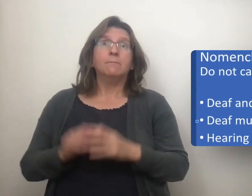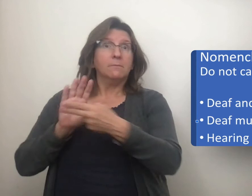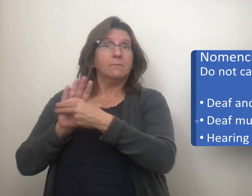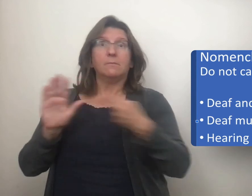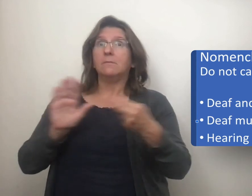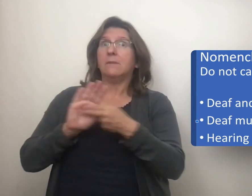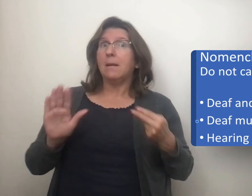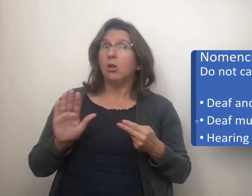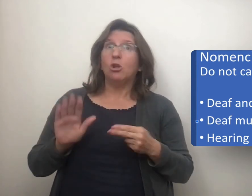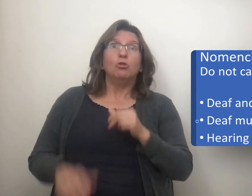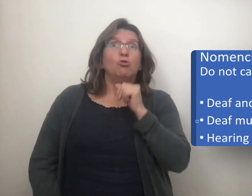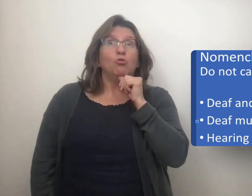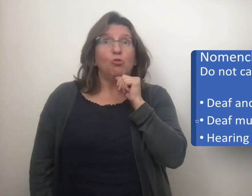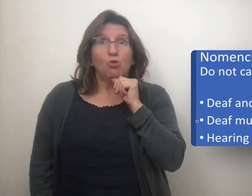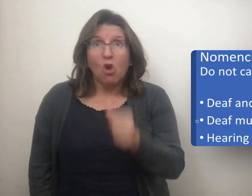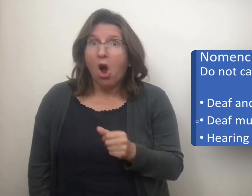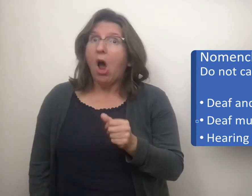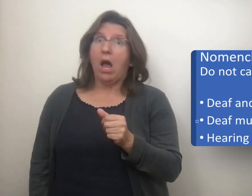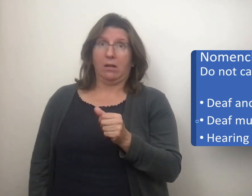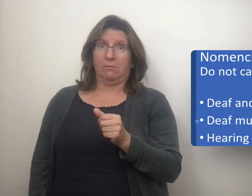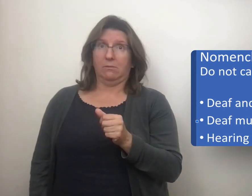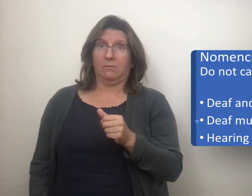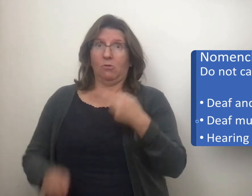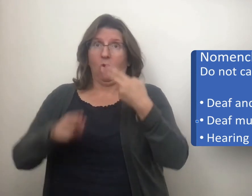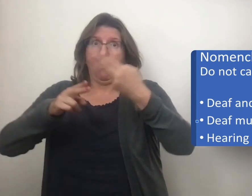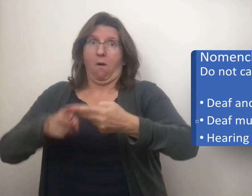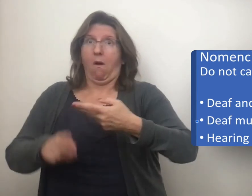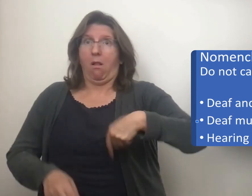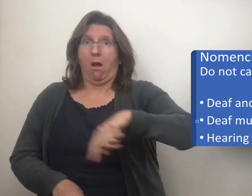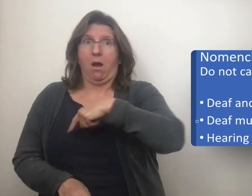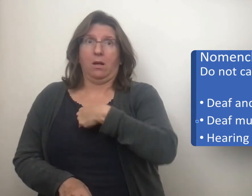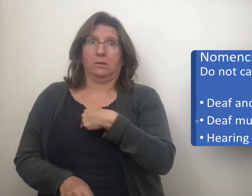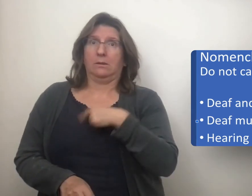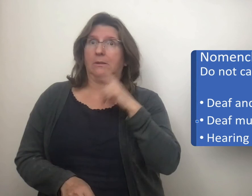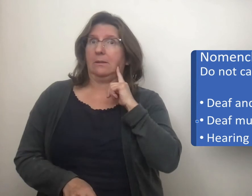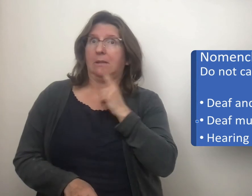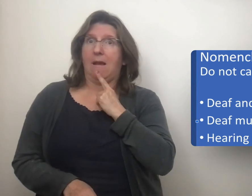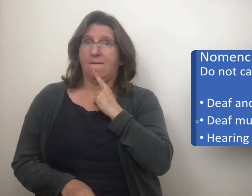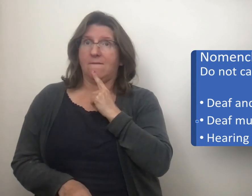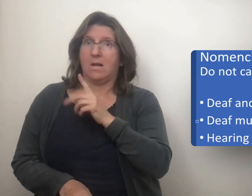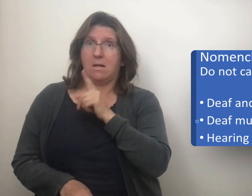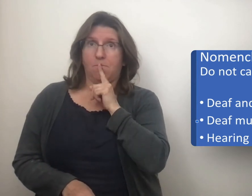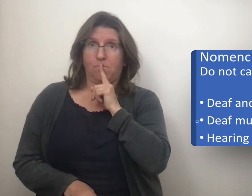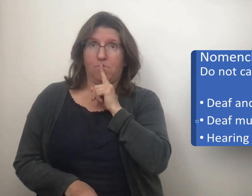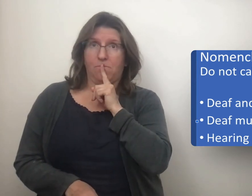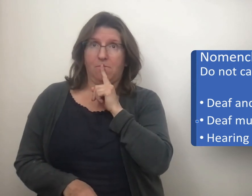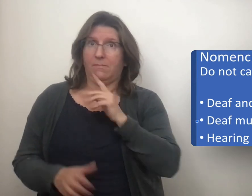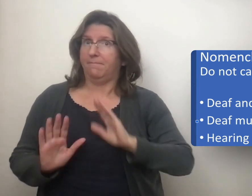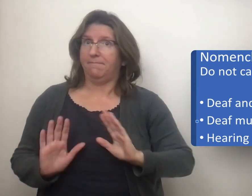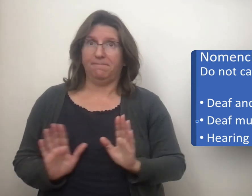Lastly, I want to discuss terminology. More importantly, the terminology not to use,